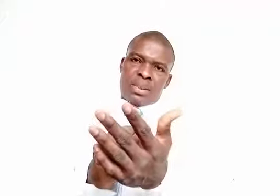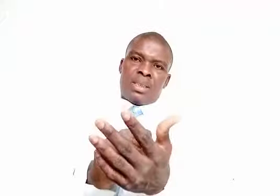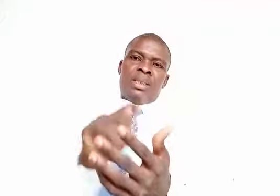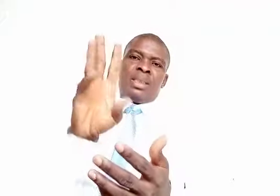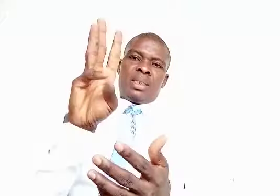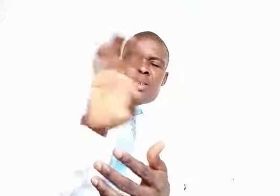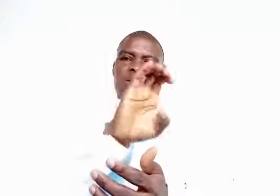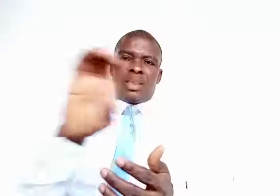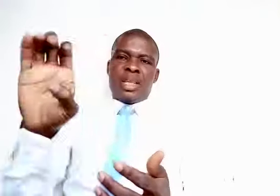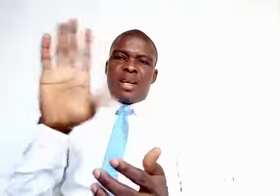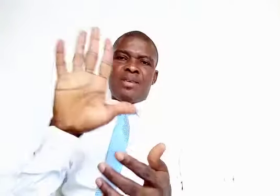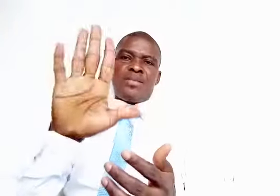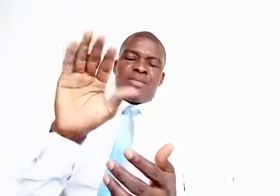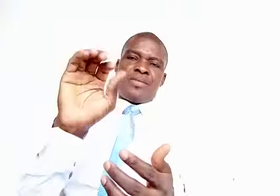67,890,650